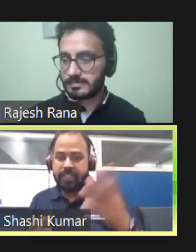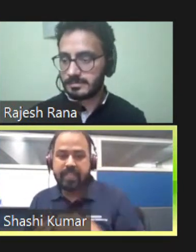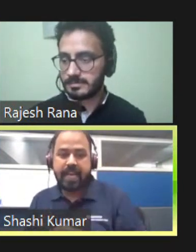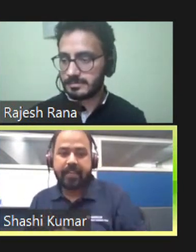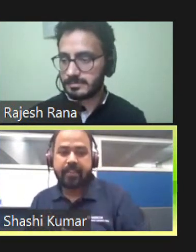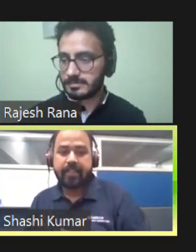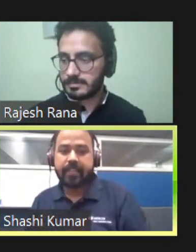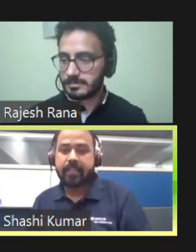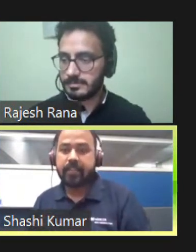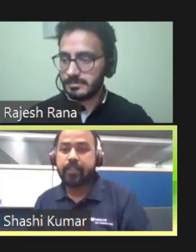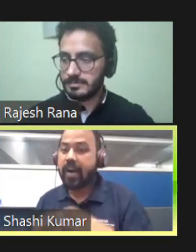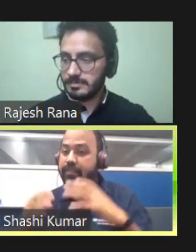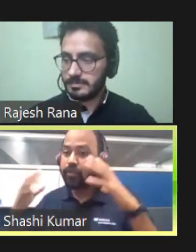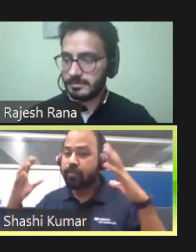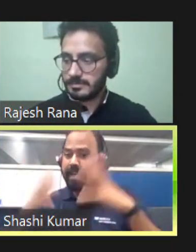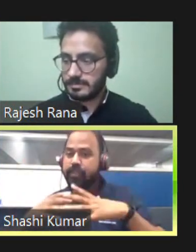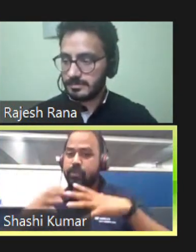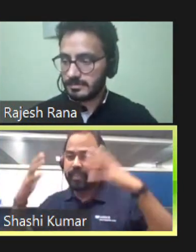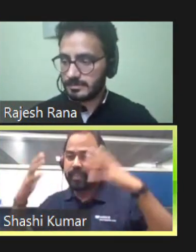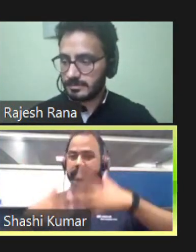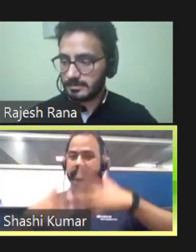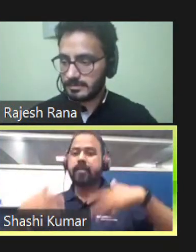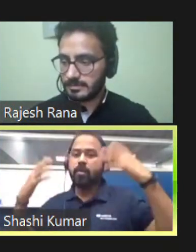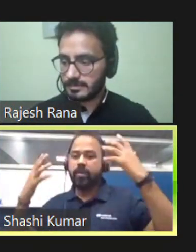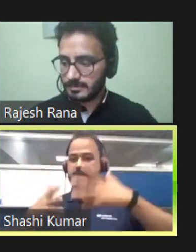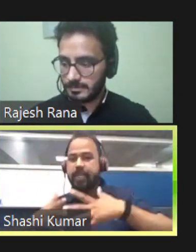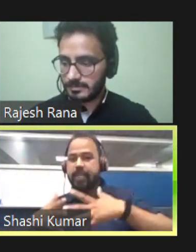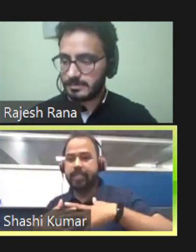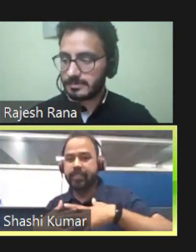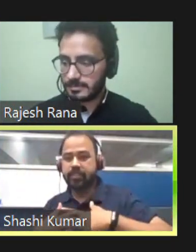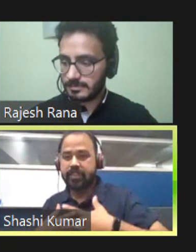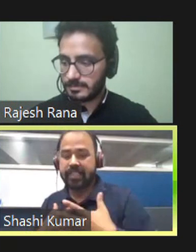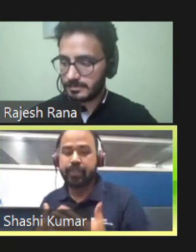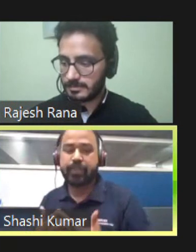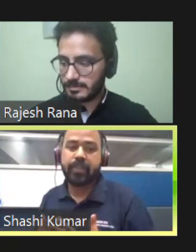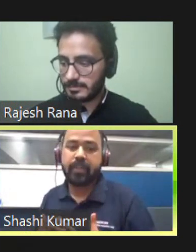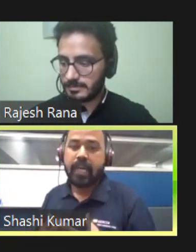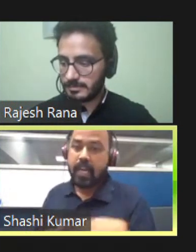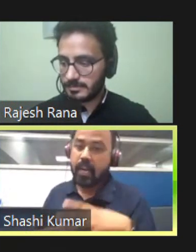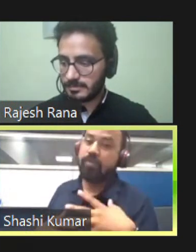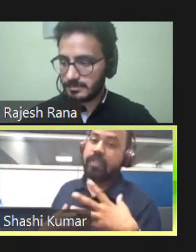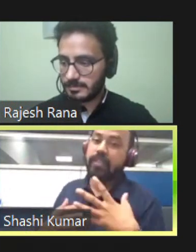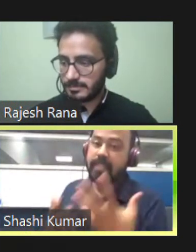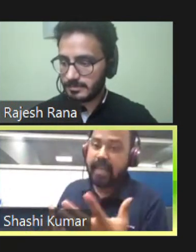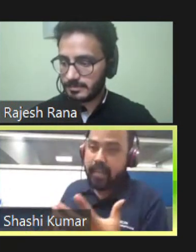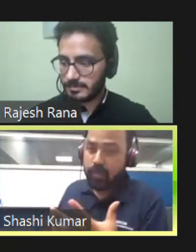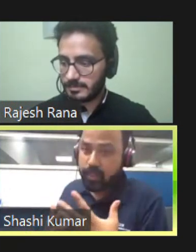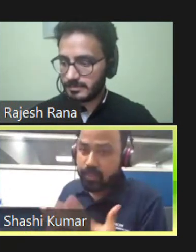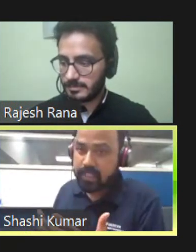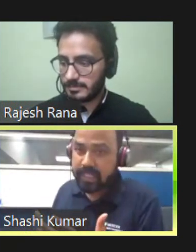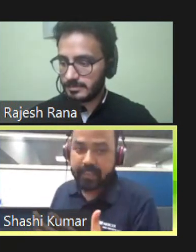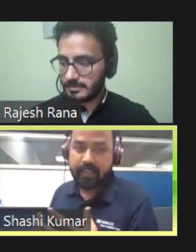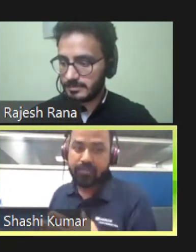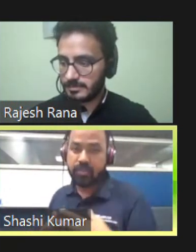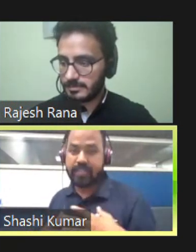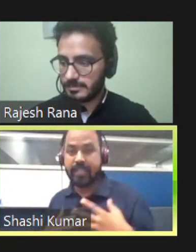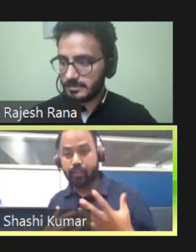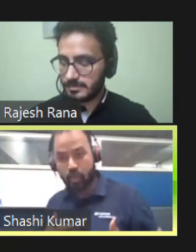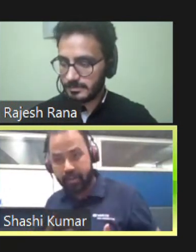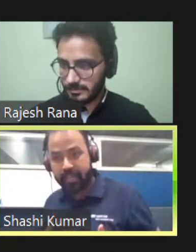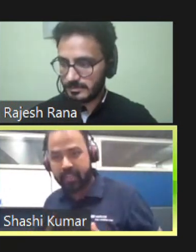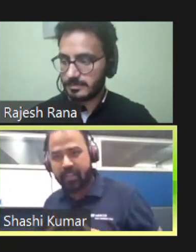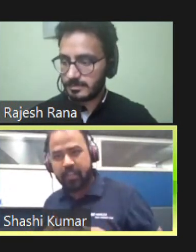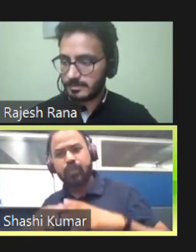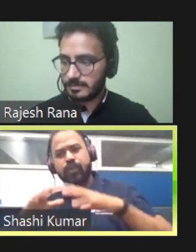the previous slide, that you have to match your expression, body language, gesture, along with the sign what you are saying. If you are